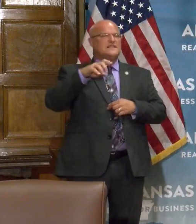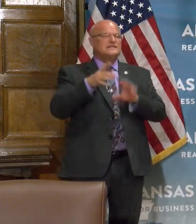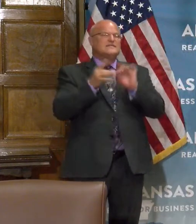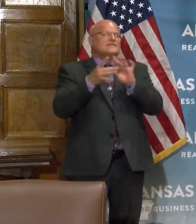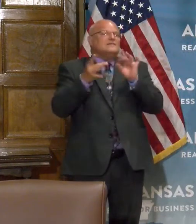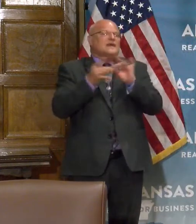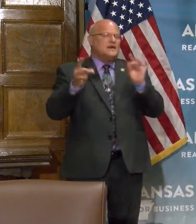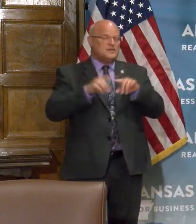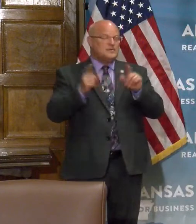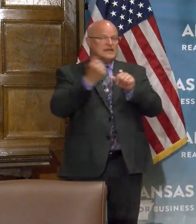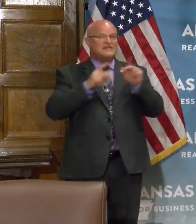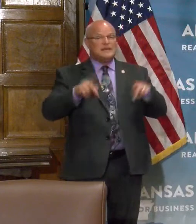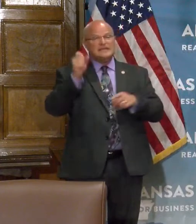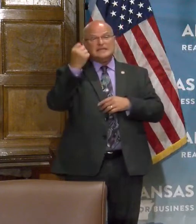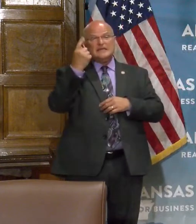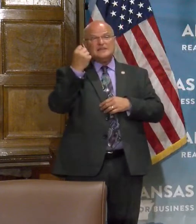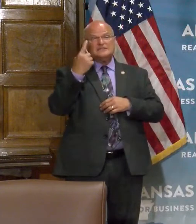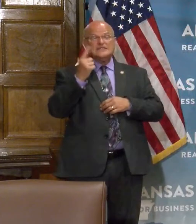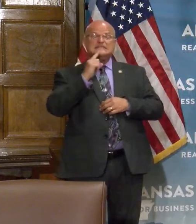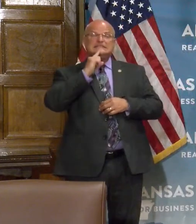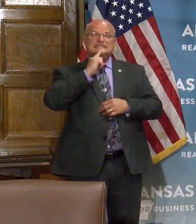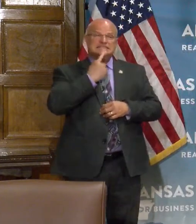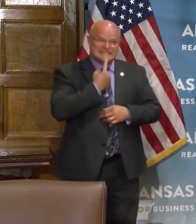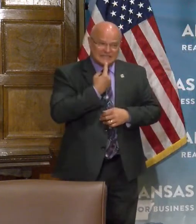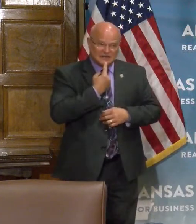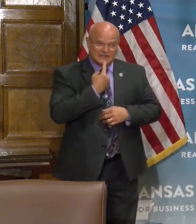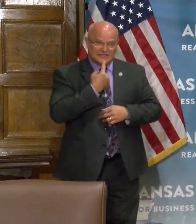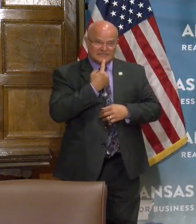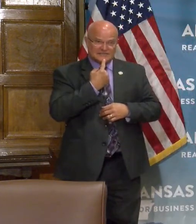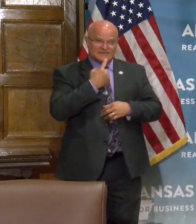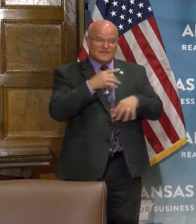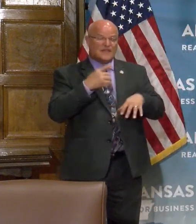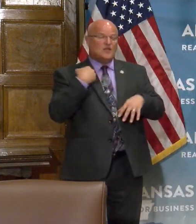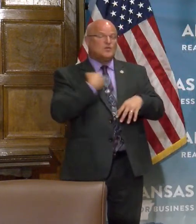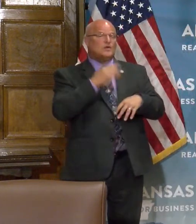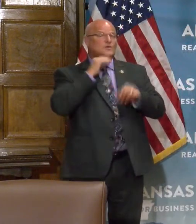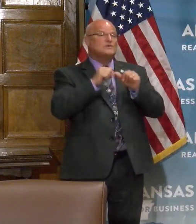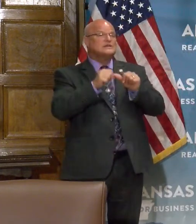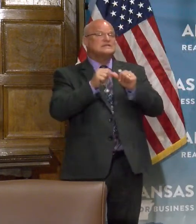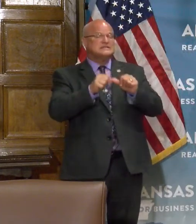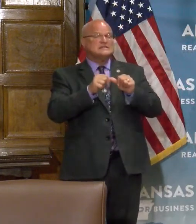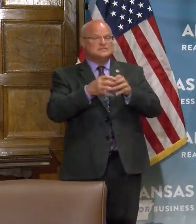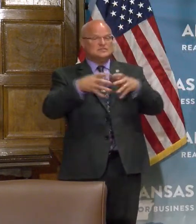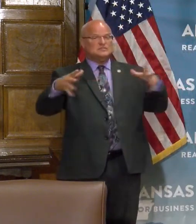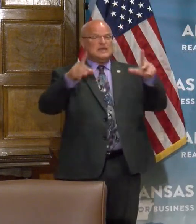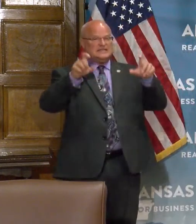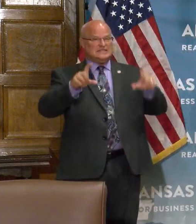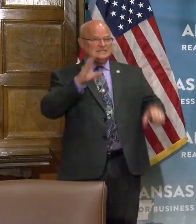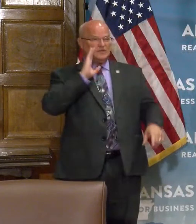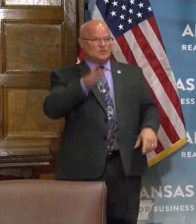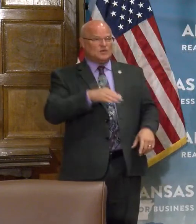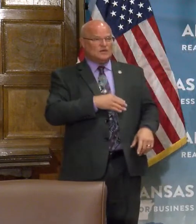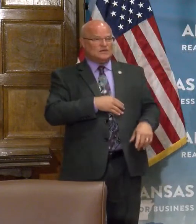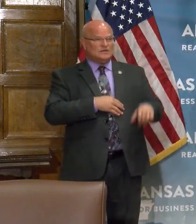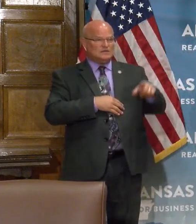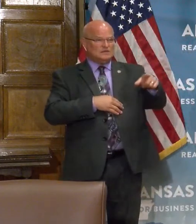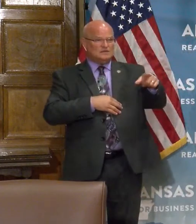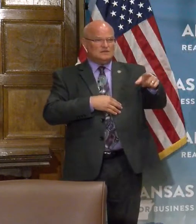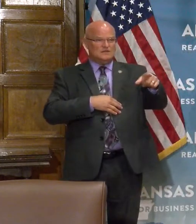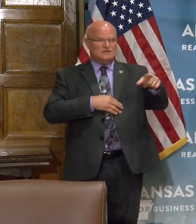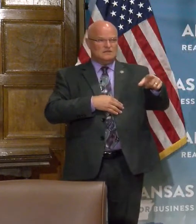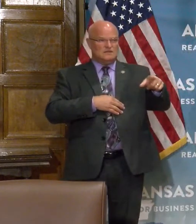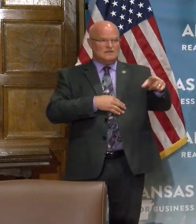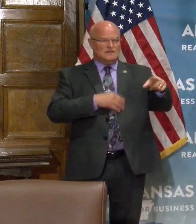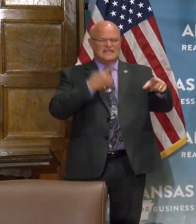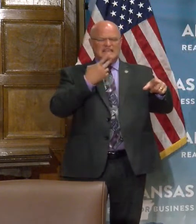but everybody needs to understand how seriously we take this and how we are going to continue to expand testing. He said he had told his